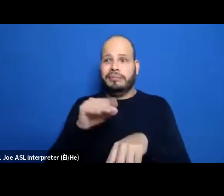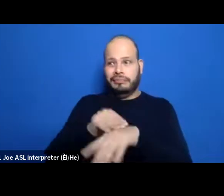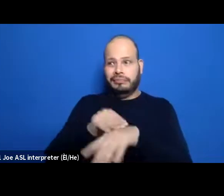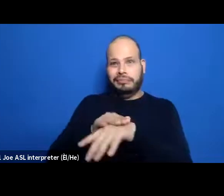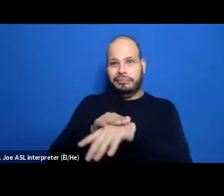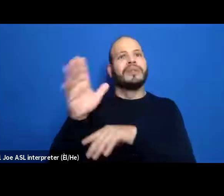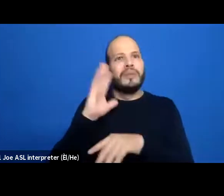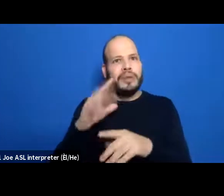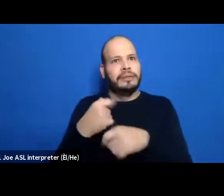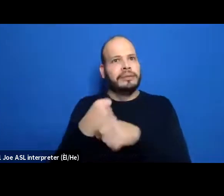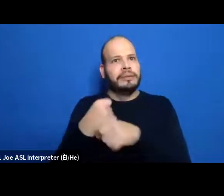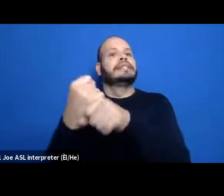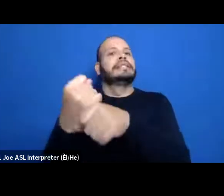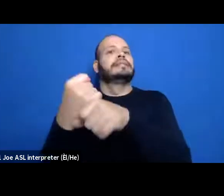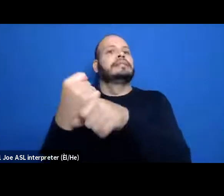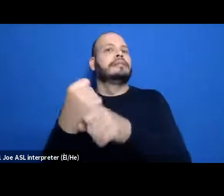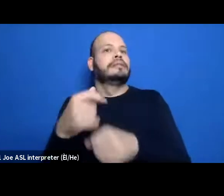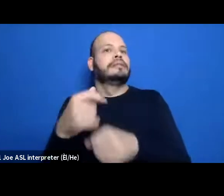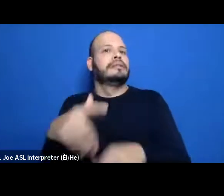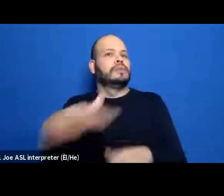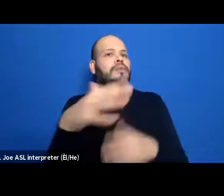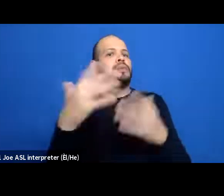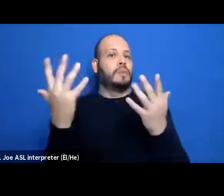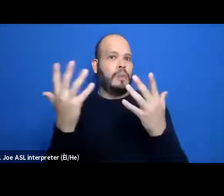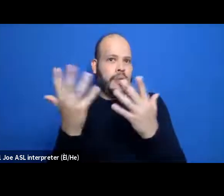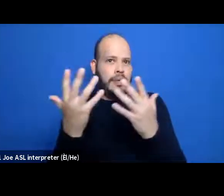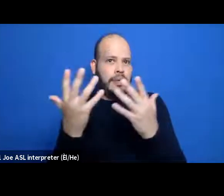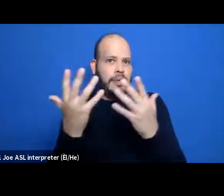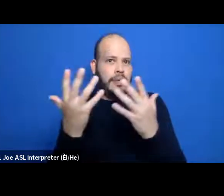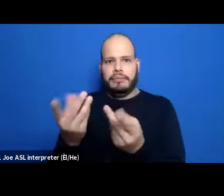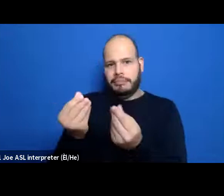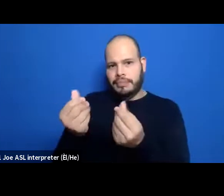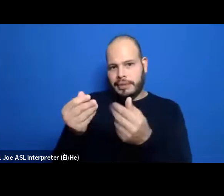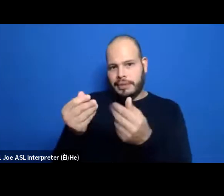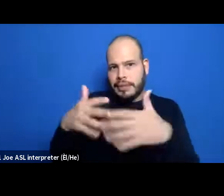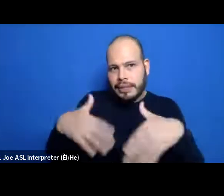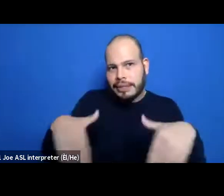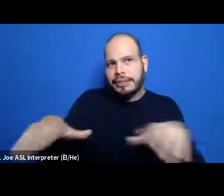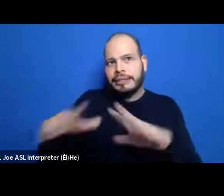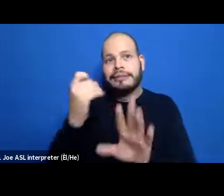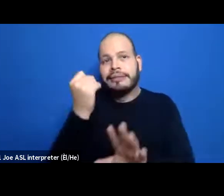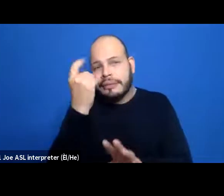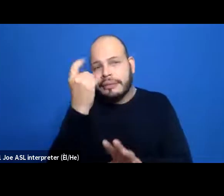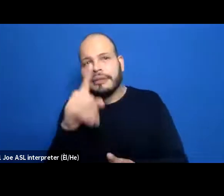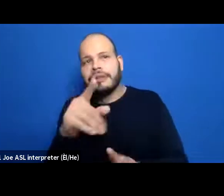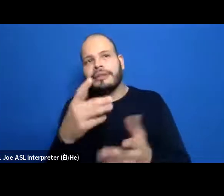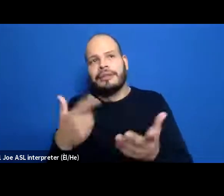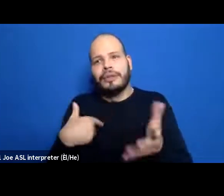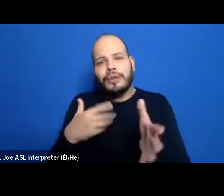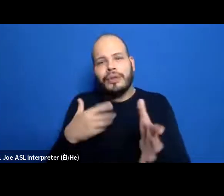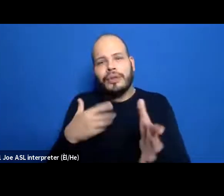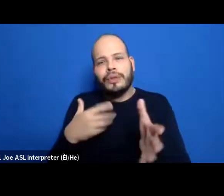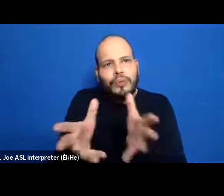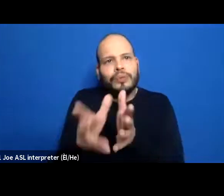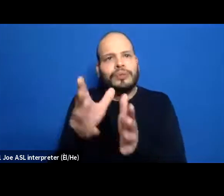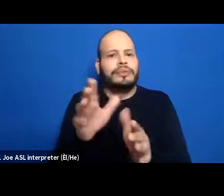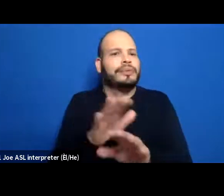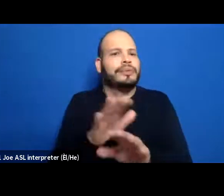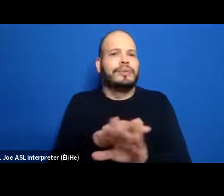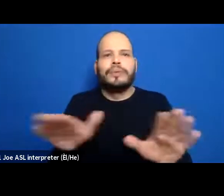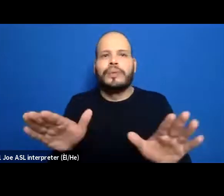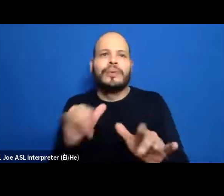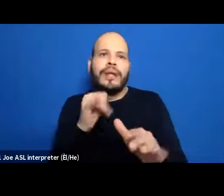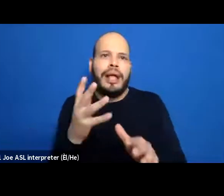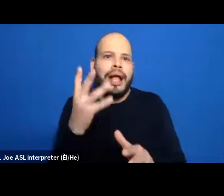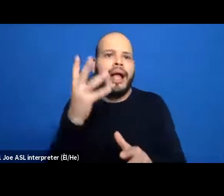Relationship with land. How are we getting our young people out into the world? Are we teaching them the joy of